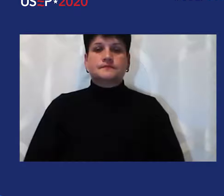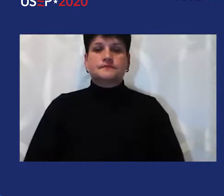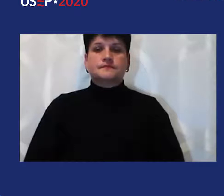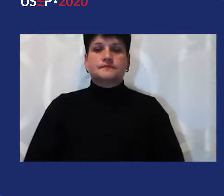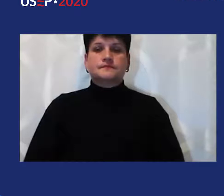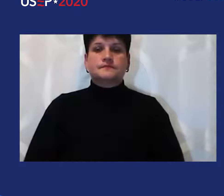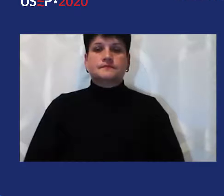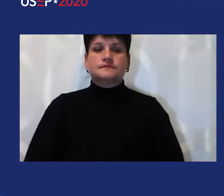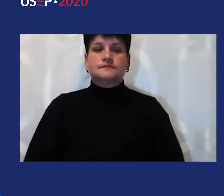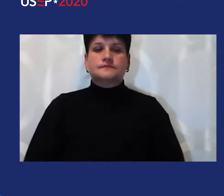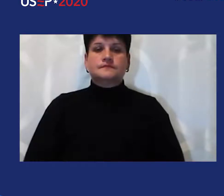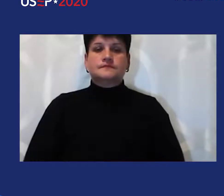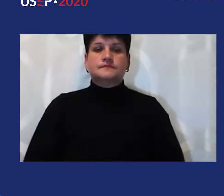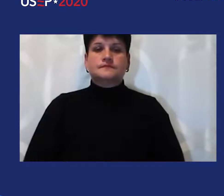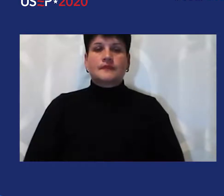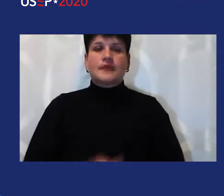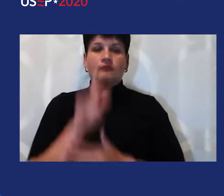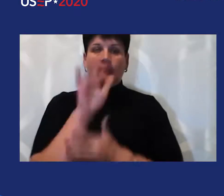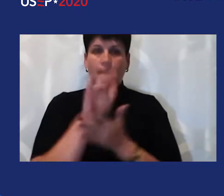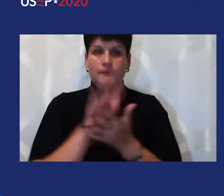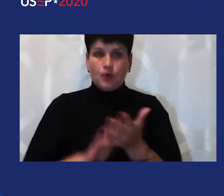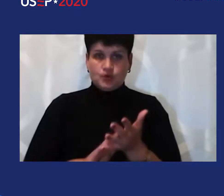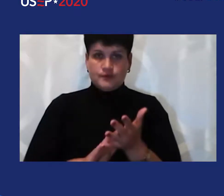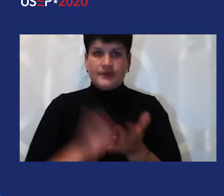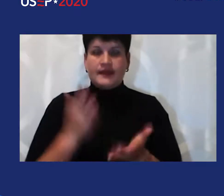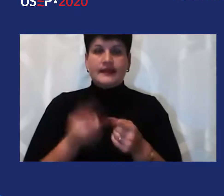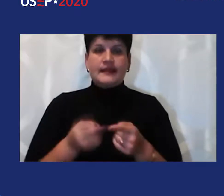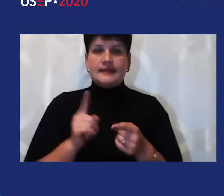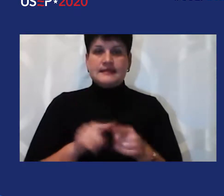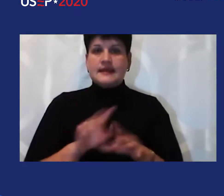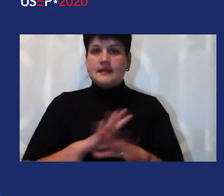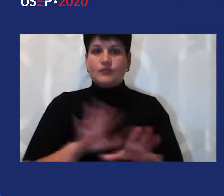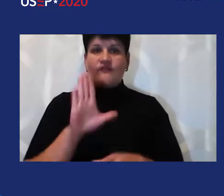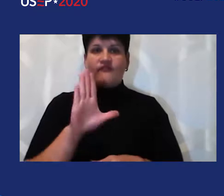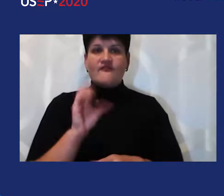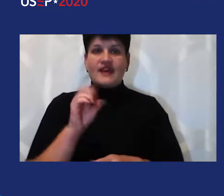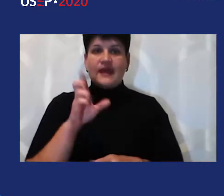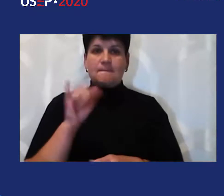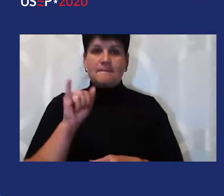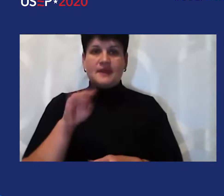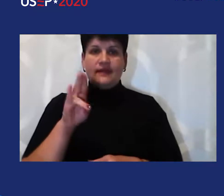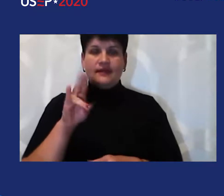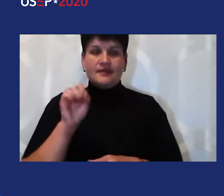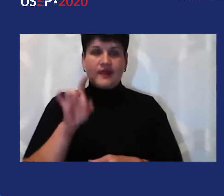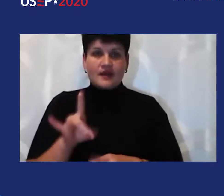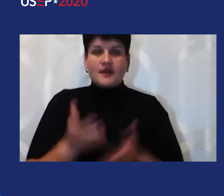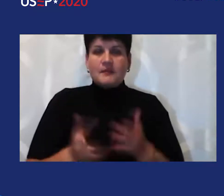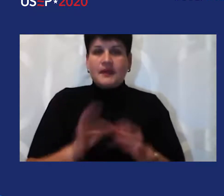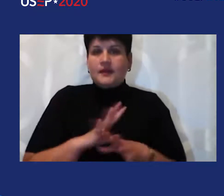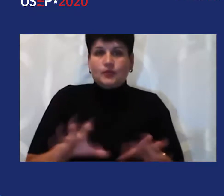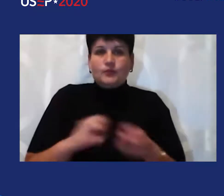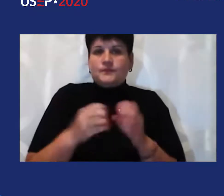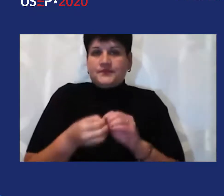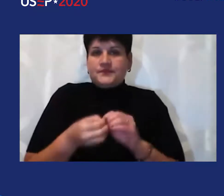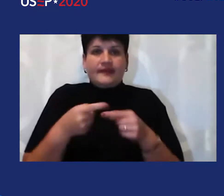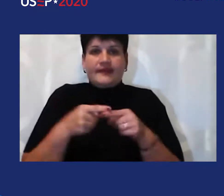Apologies for that. It wouldn't be a webinar if we didn't have something happen with technology. But while we sort out the